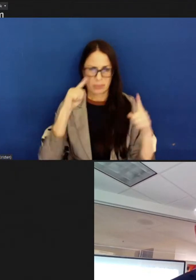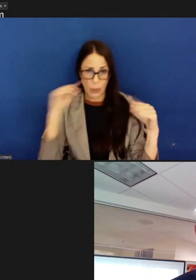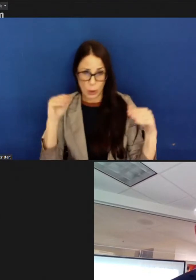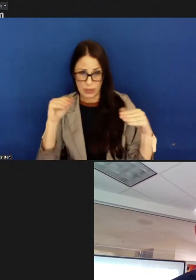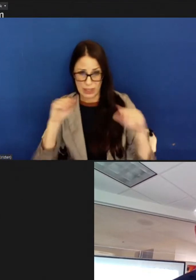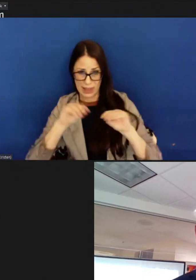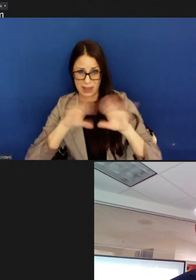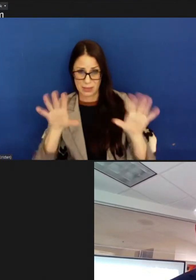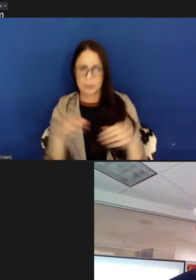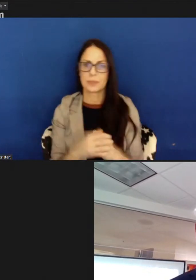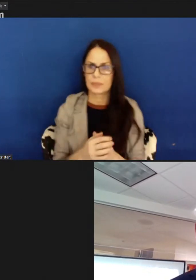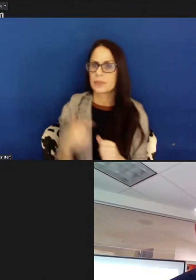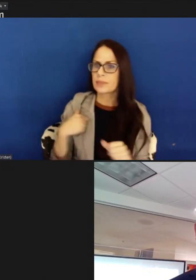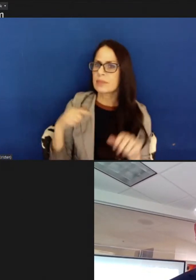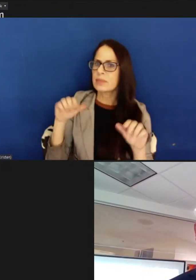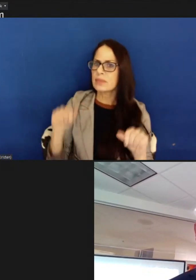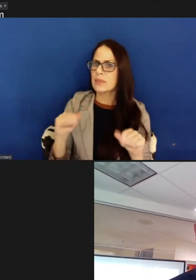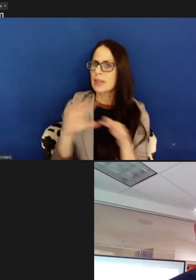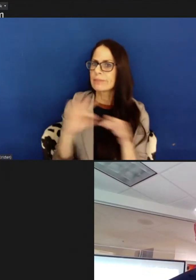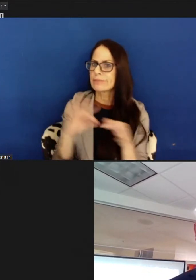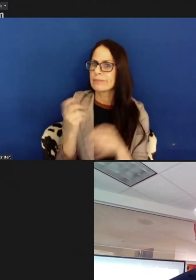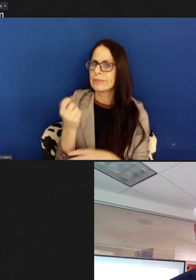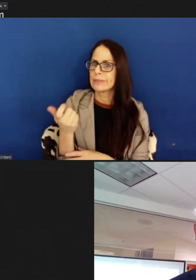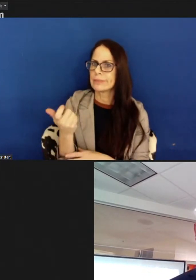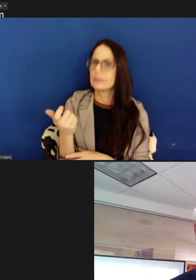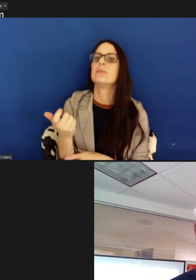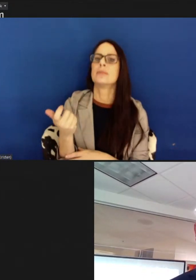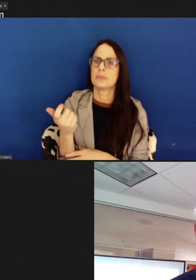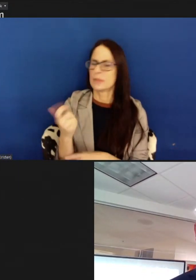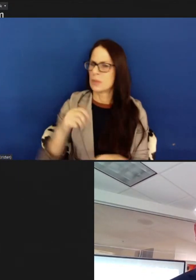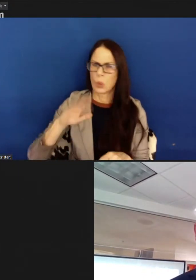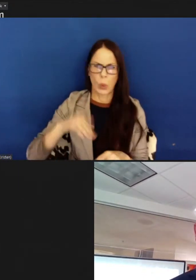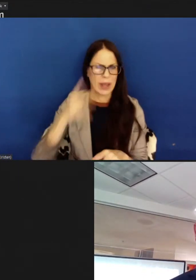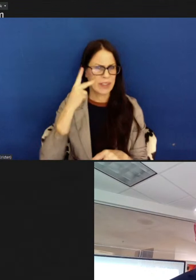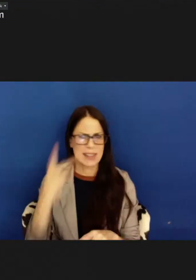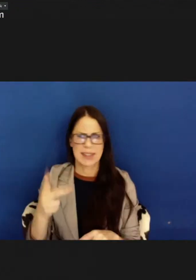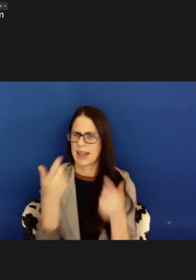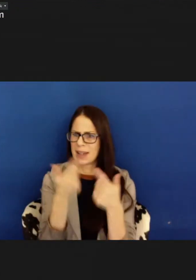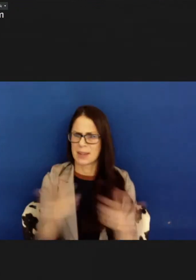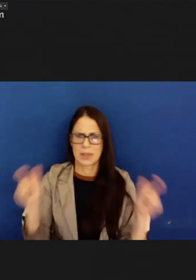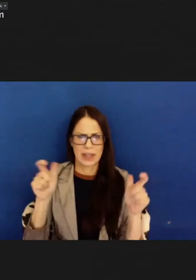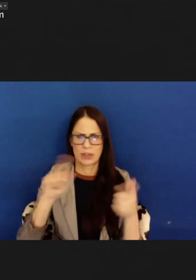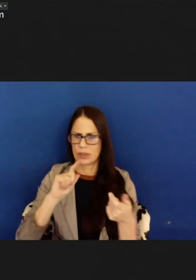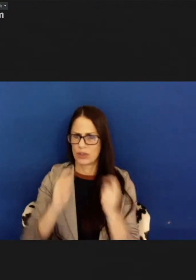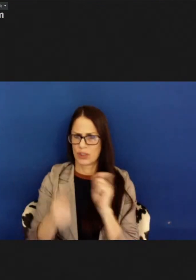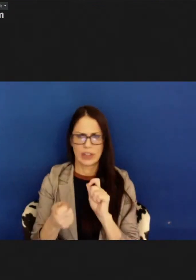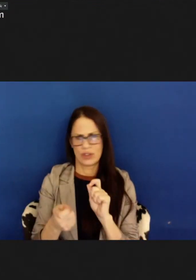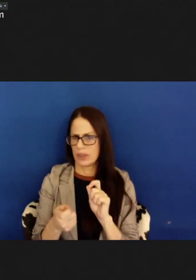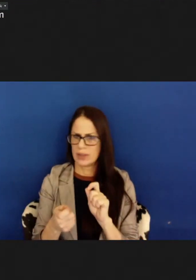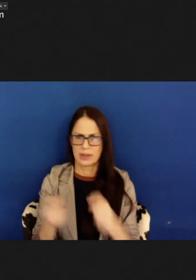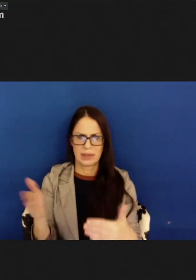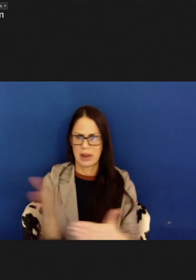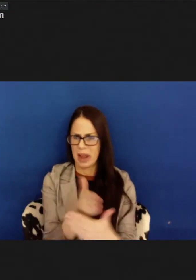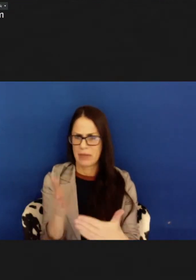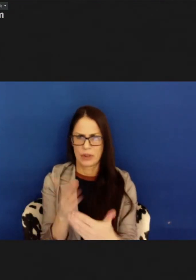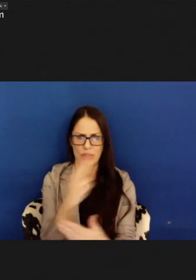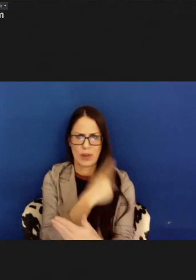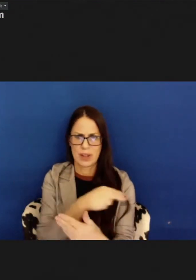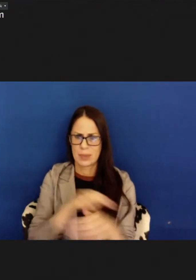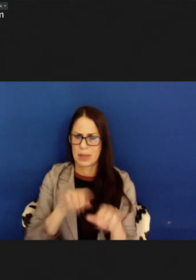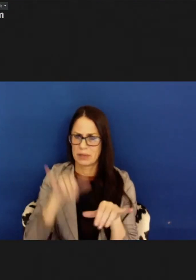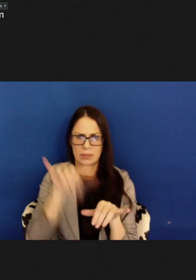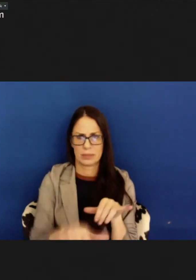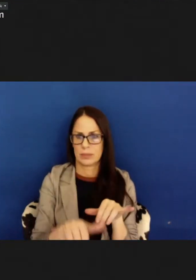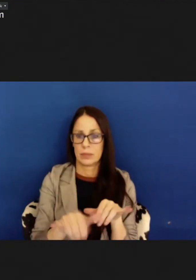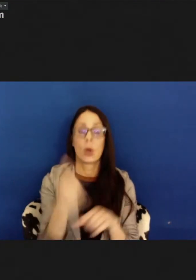Yeah, I can talk a little bit about that. So we haven't seen substantial changes in average hospital length of stay. One